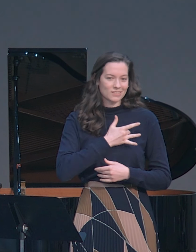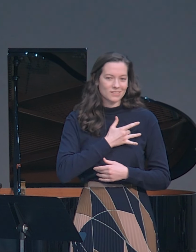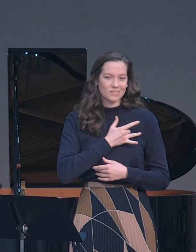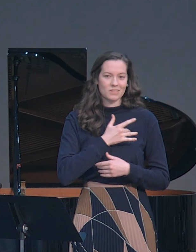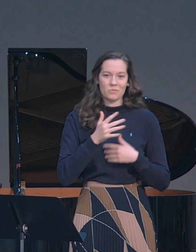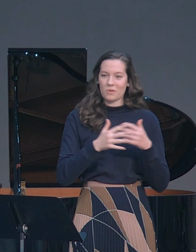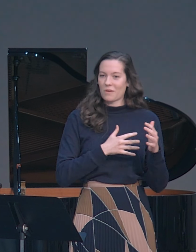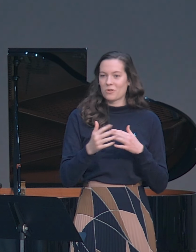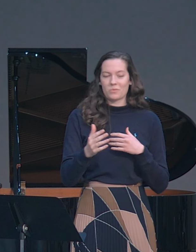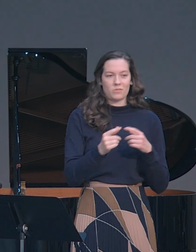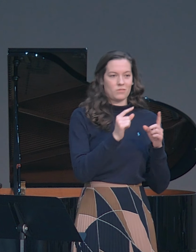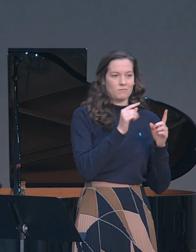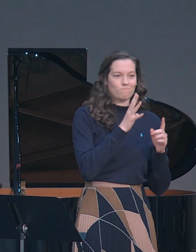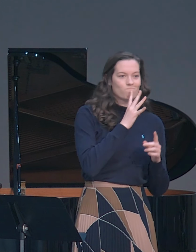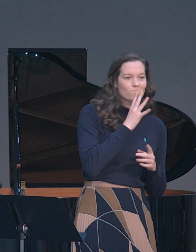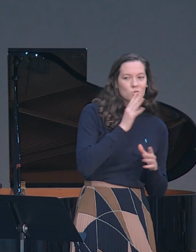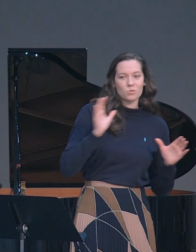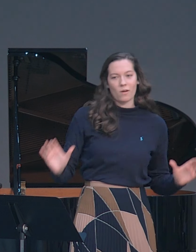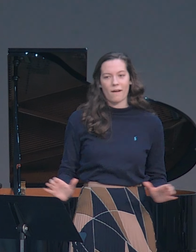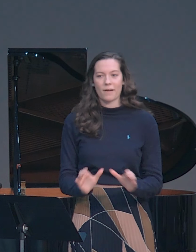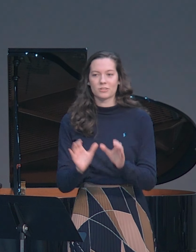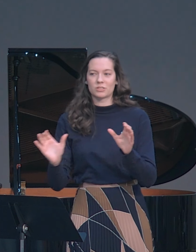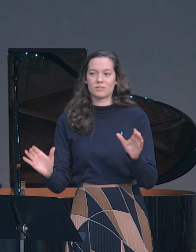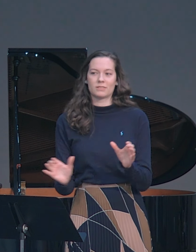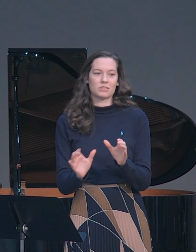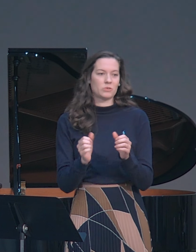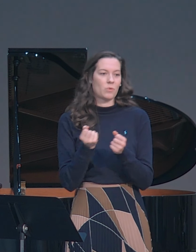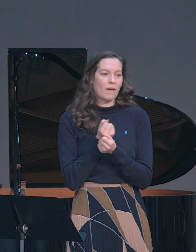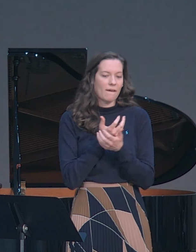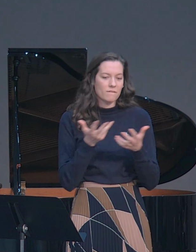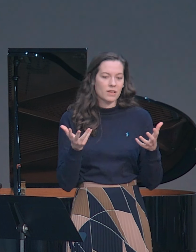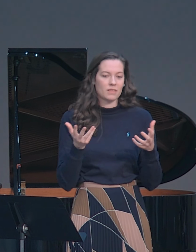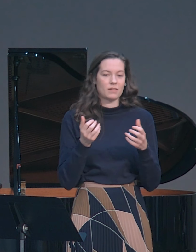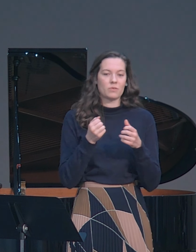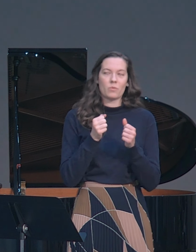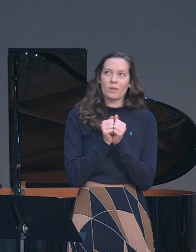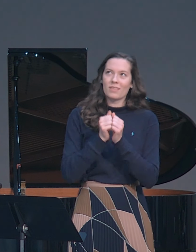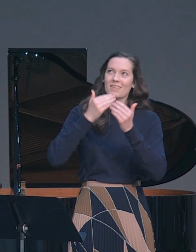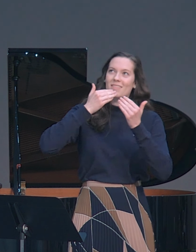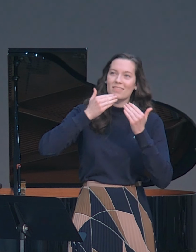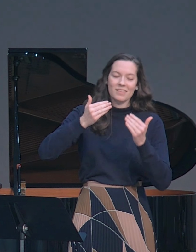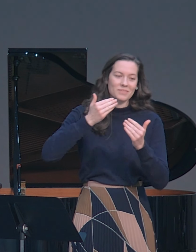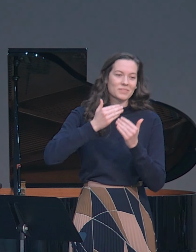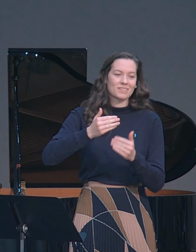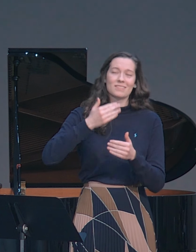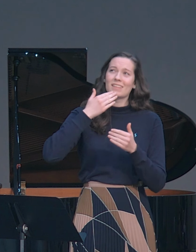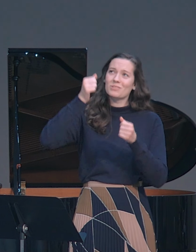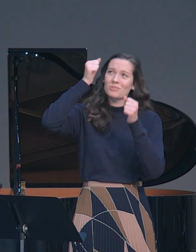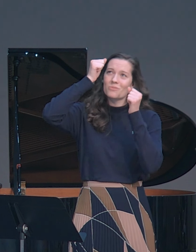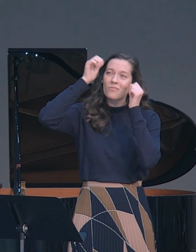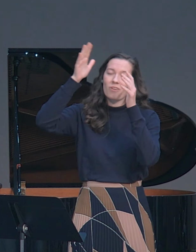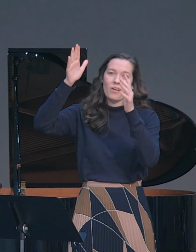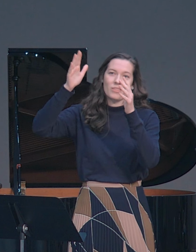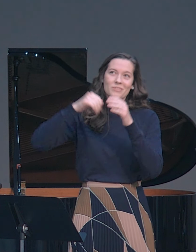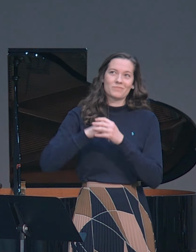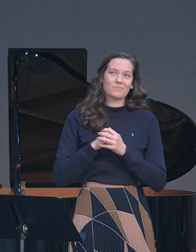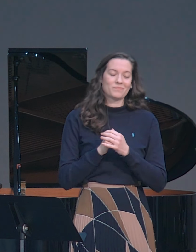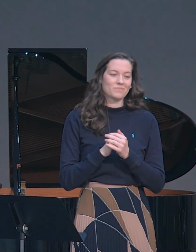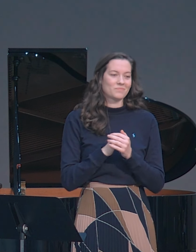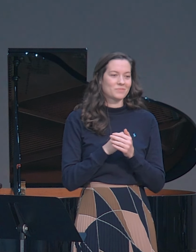in word or deed, do everything in the name of the Lord Jesus, giving thanks to God the Father through him." Let's praise